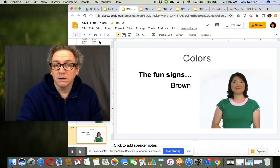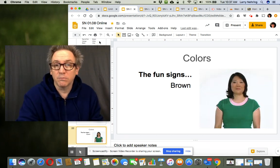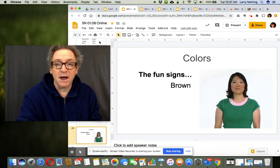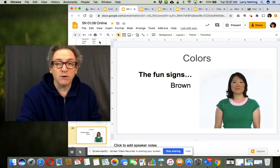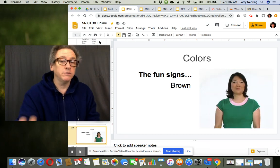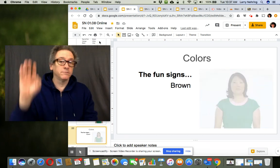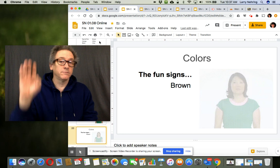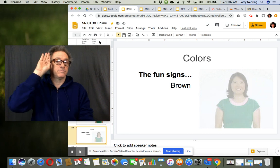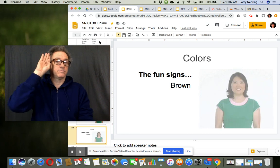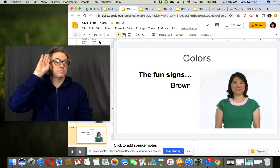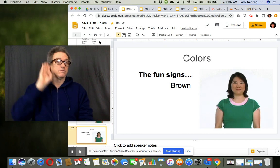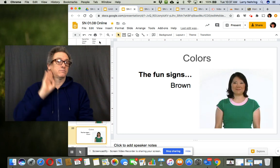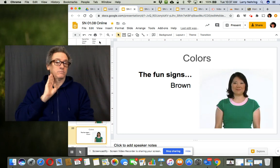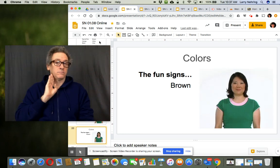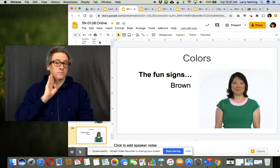Brown,